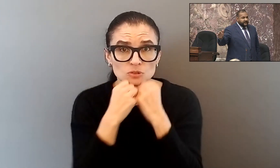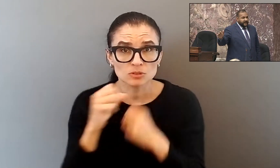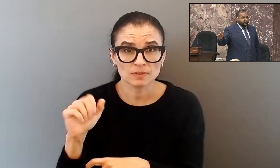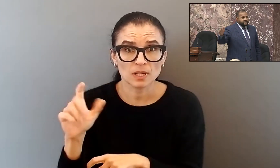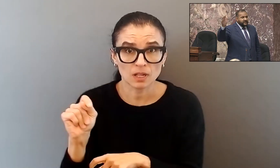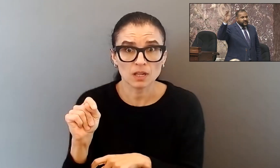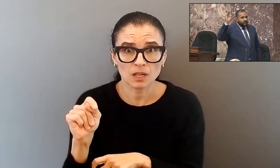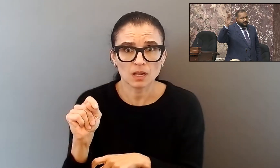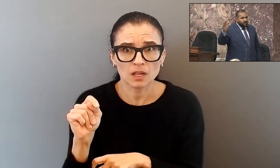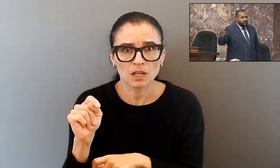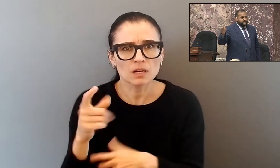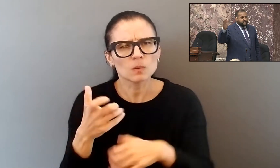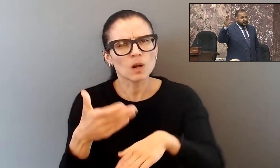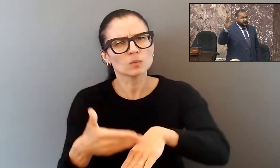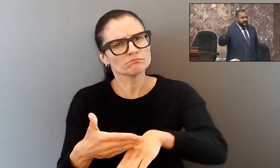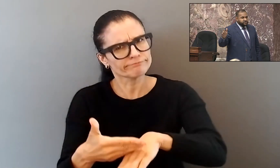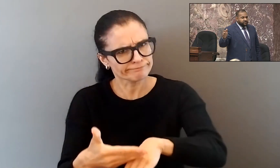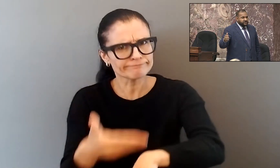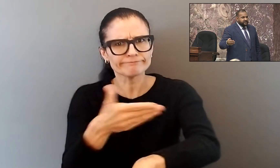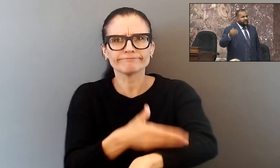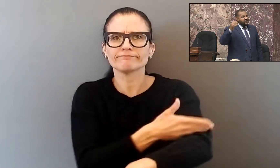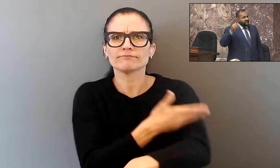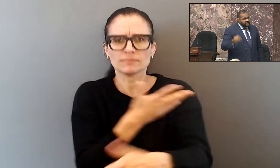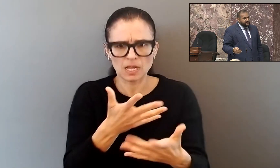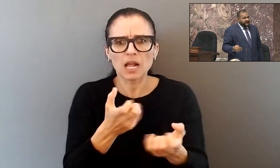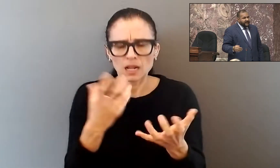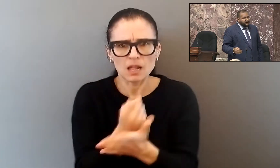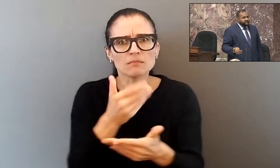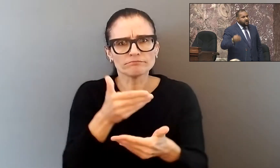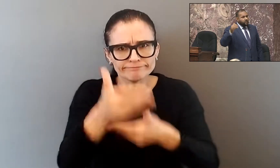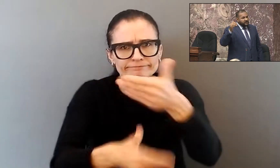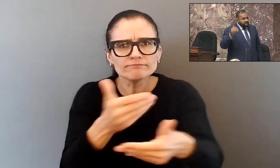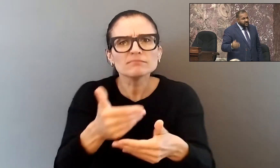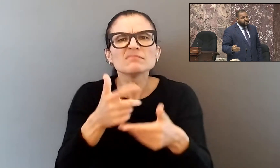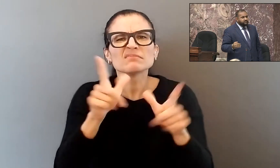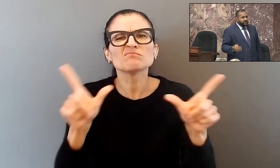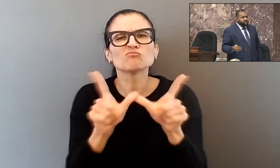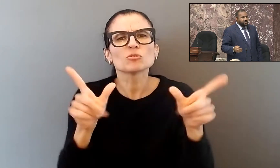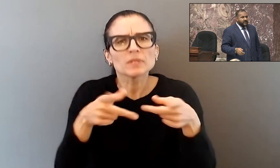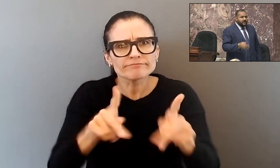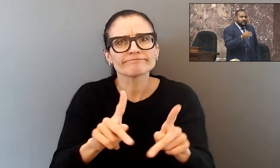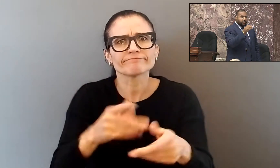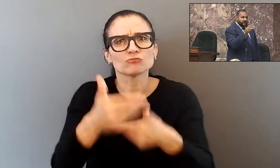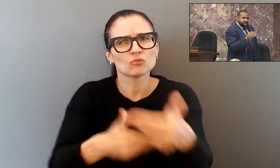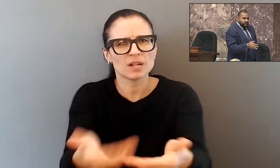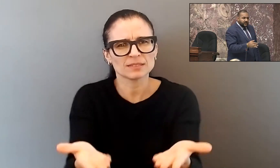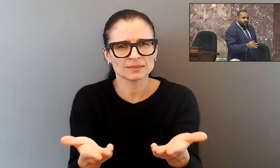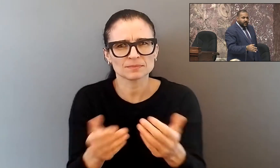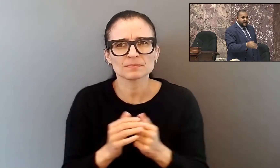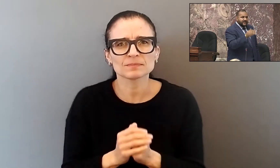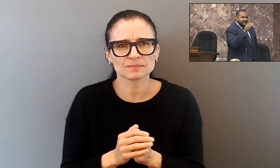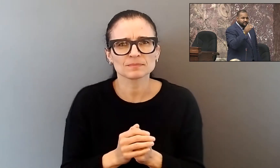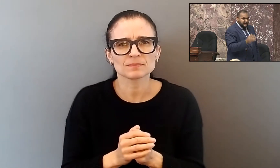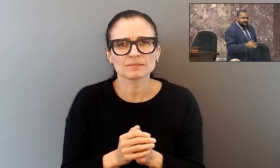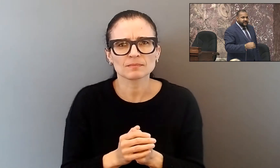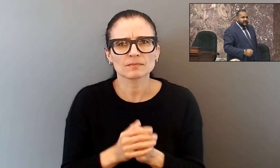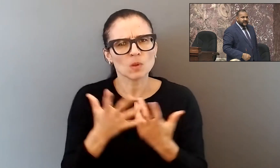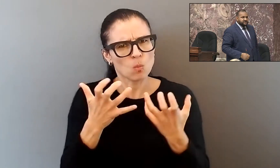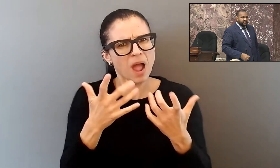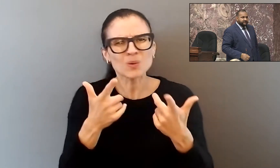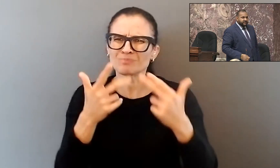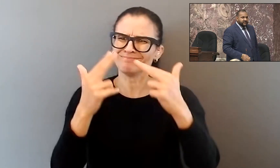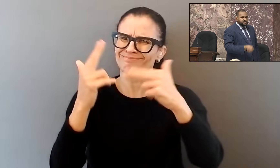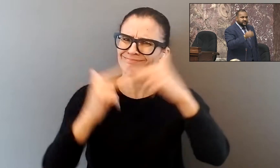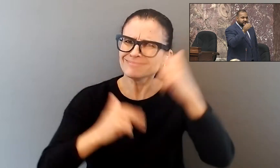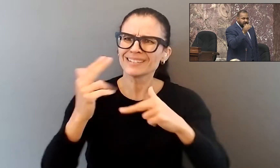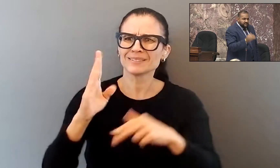that side of the House, they are opposed to major projects. On this side of the House, we're going to build British Columbia, but we're going to do it in a way that meaningfully engages